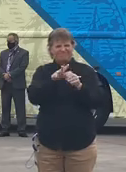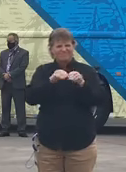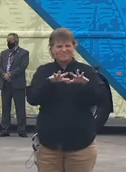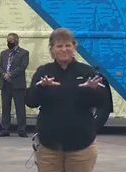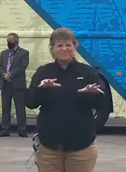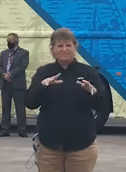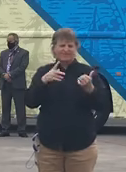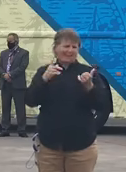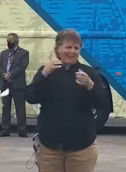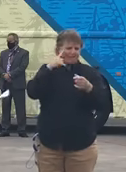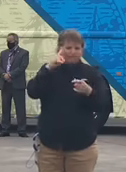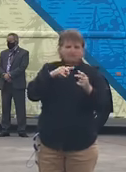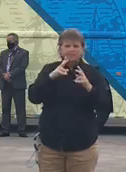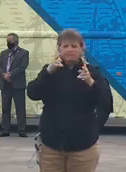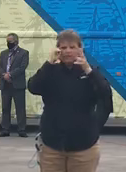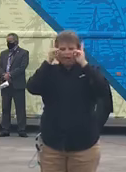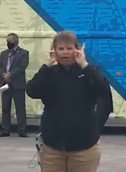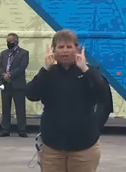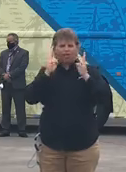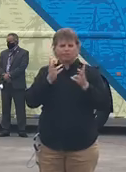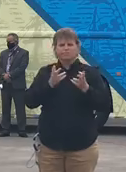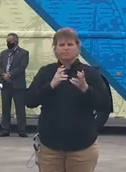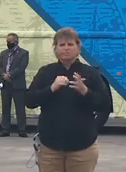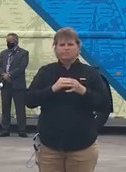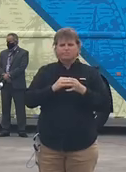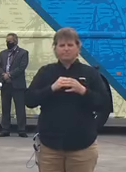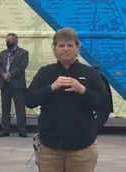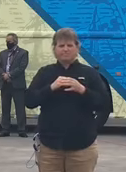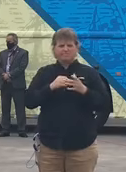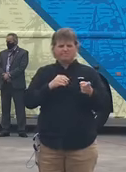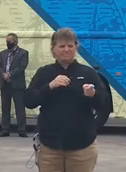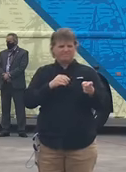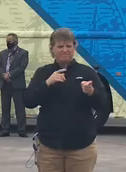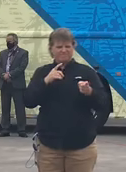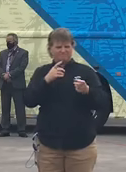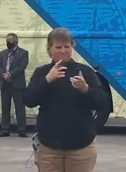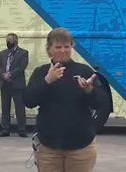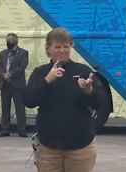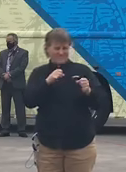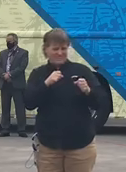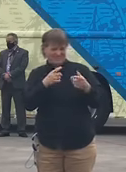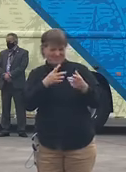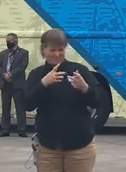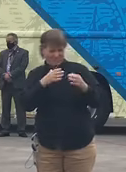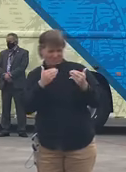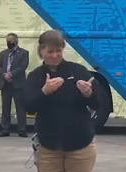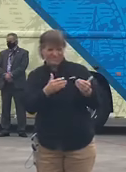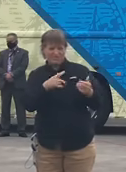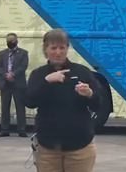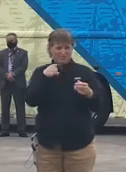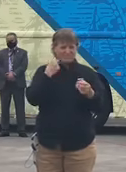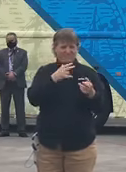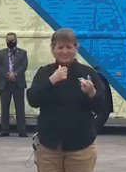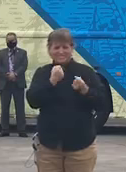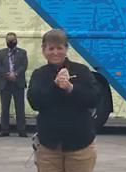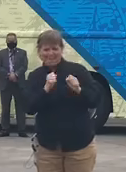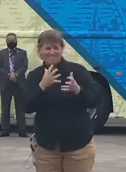owners, they want it to, I mean, they can't afford for it not to be safe. They need it to be safe. And I've also asked